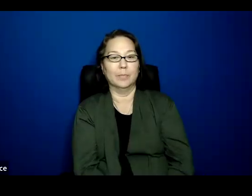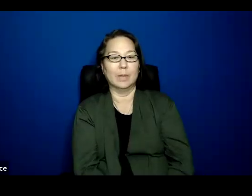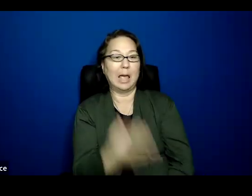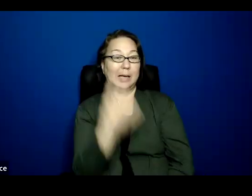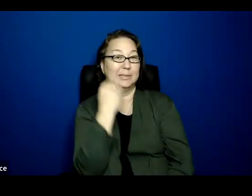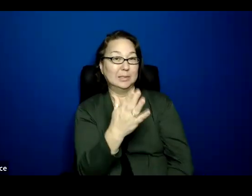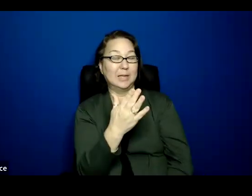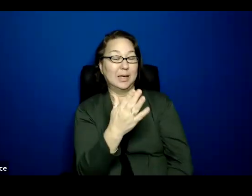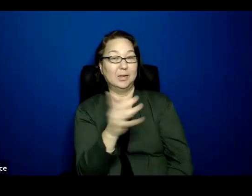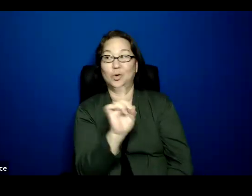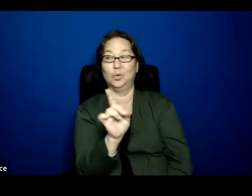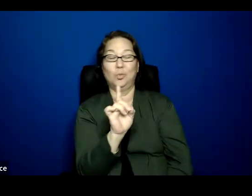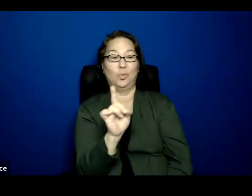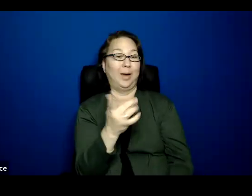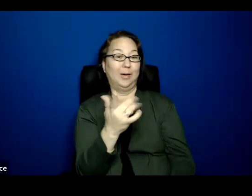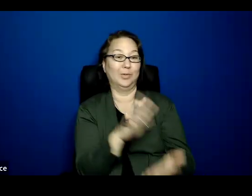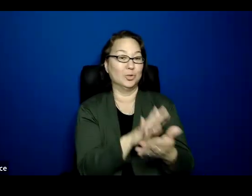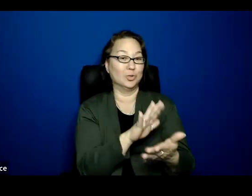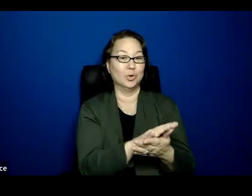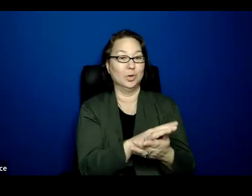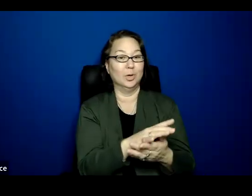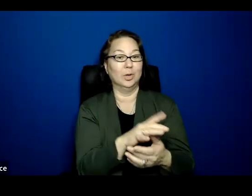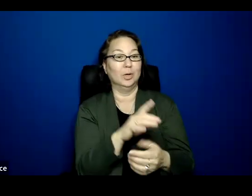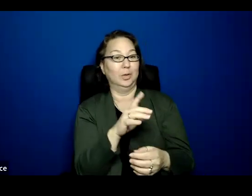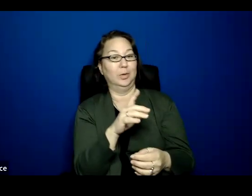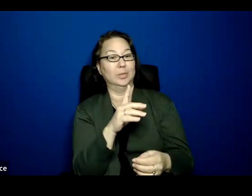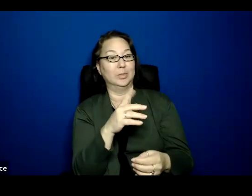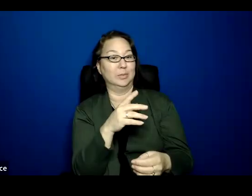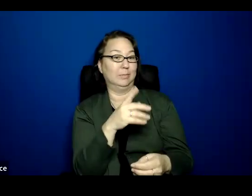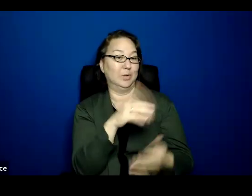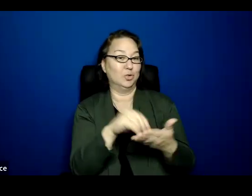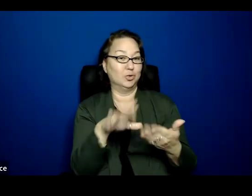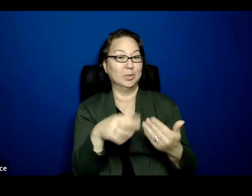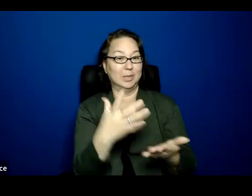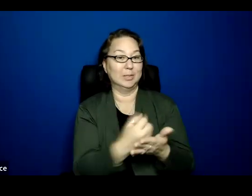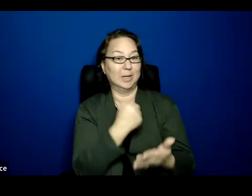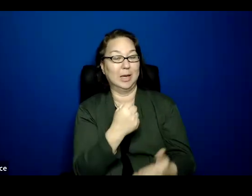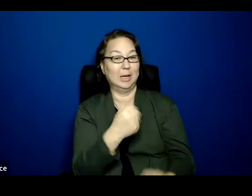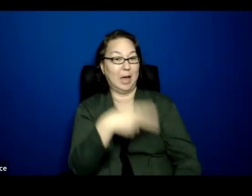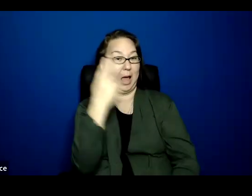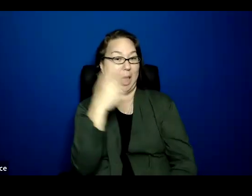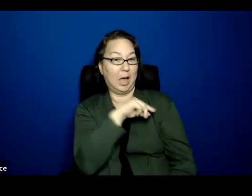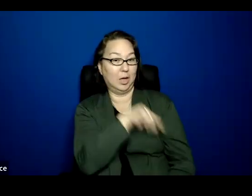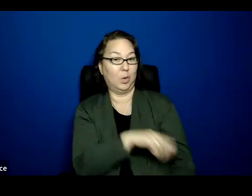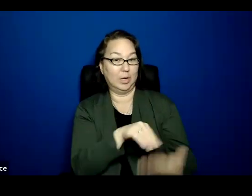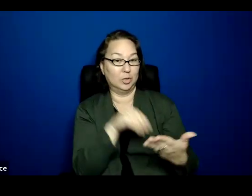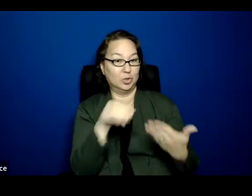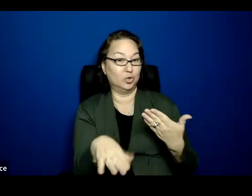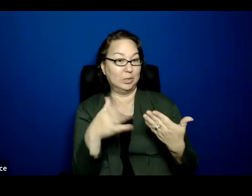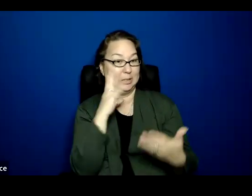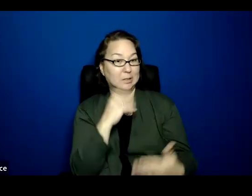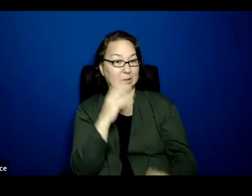a high-quality student experience. Believe me when I tell you, the Lee Academy most definitely is one that offers its students a